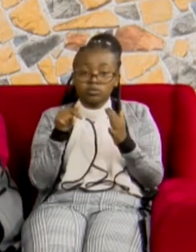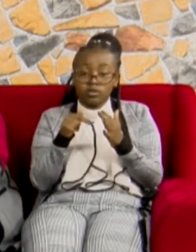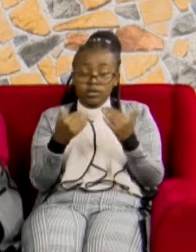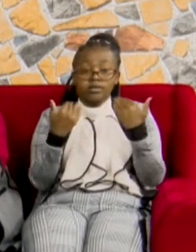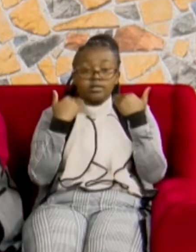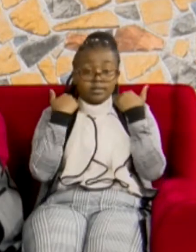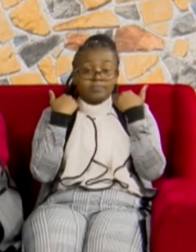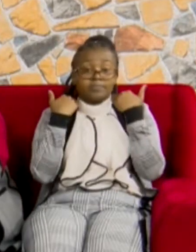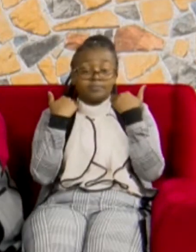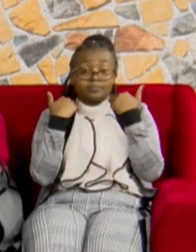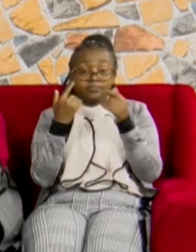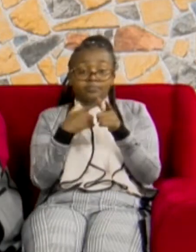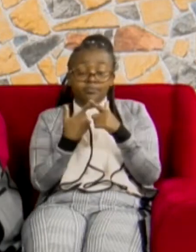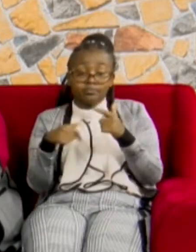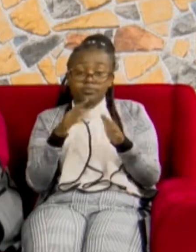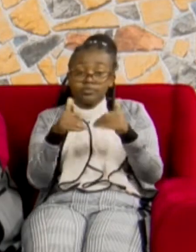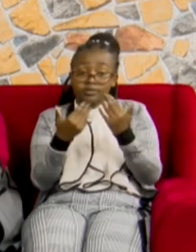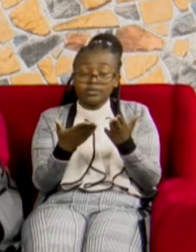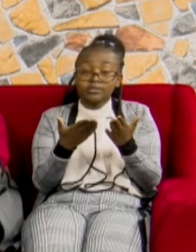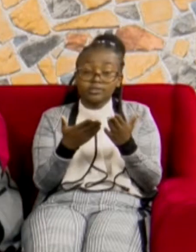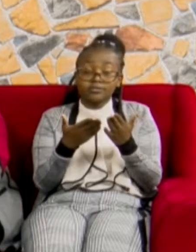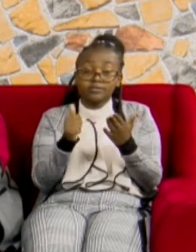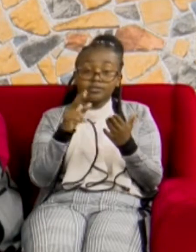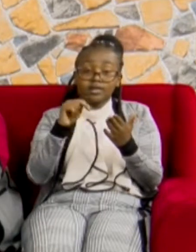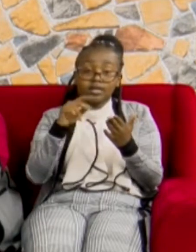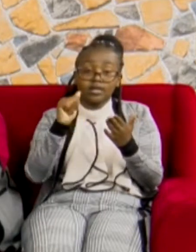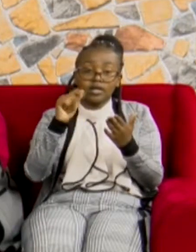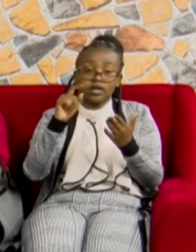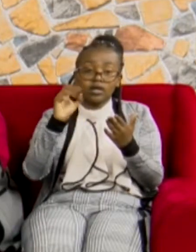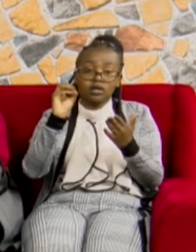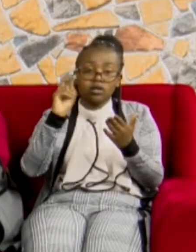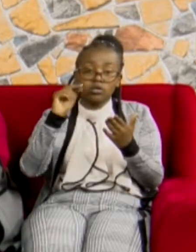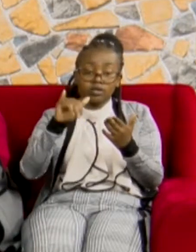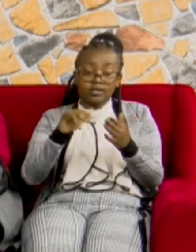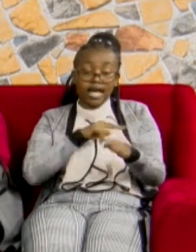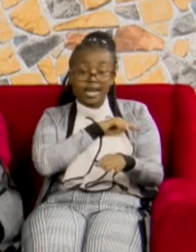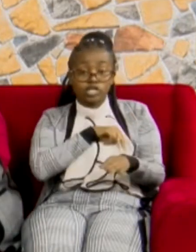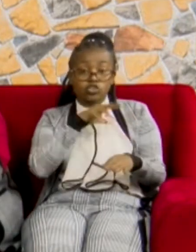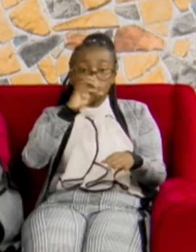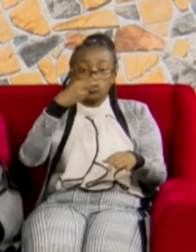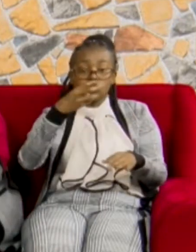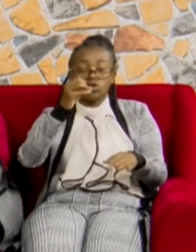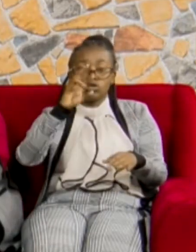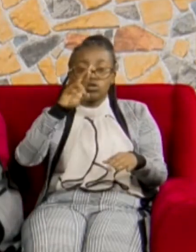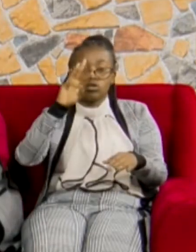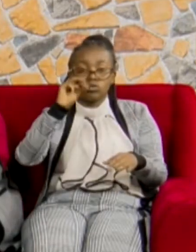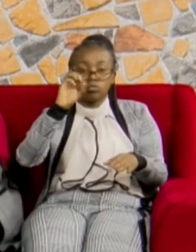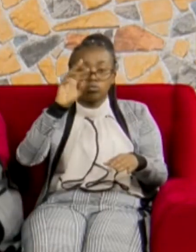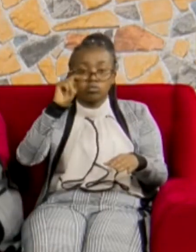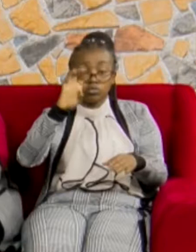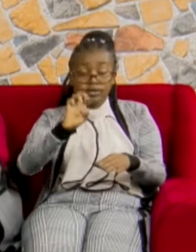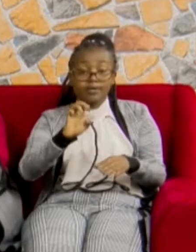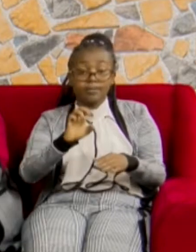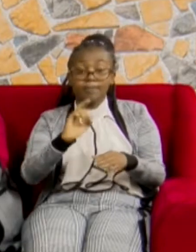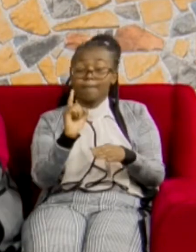sleep. And we give melatonin, which is a natural hormone, which helps with sleep latency, meaning